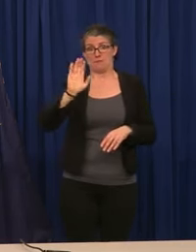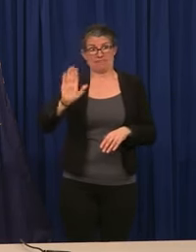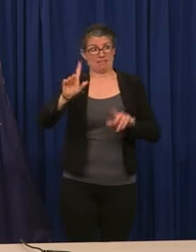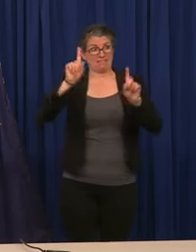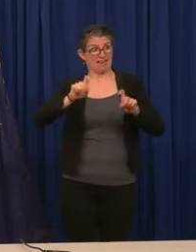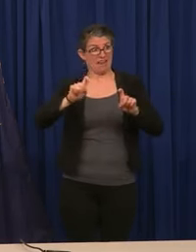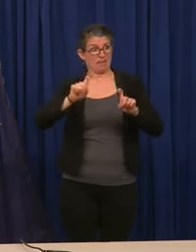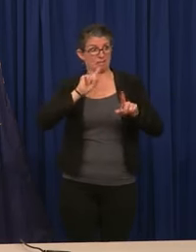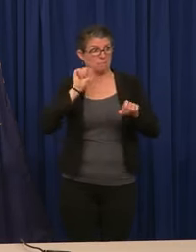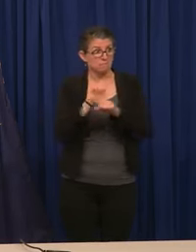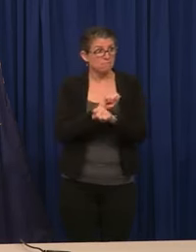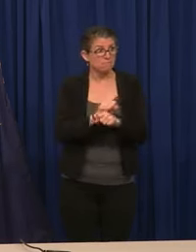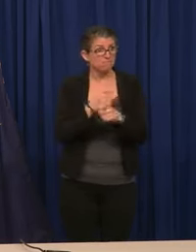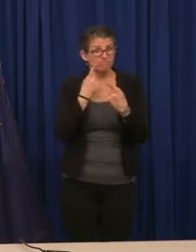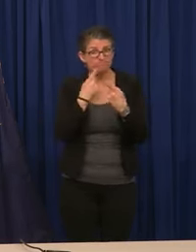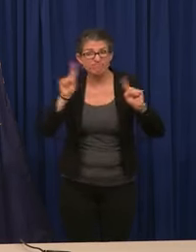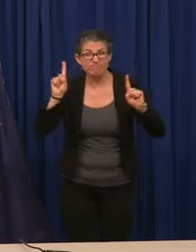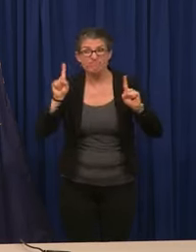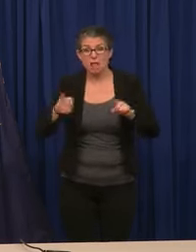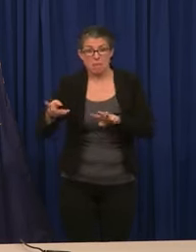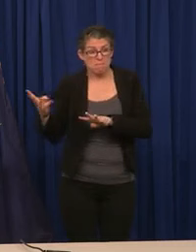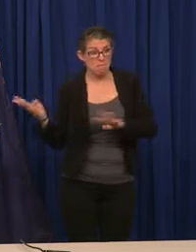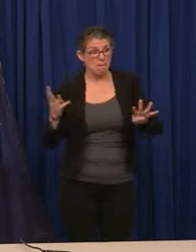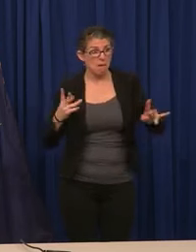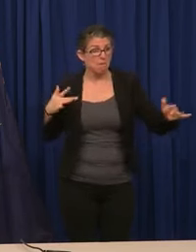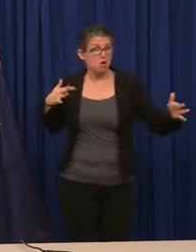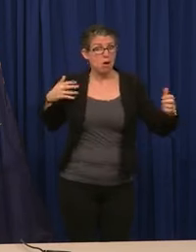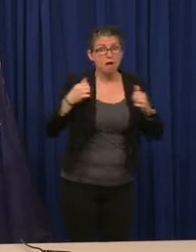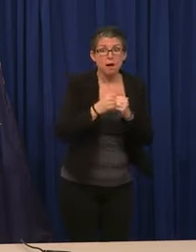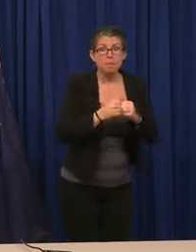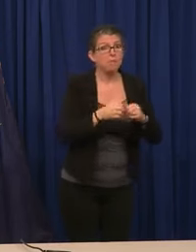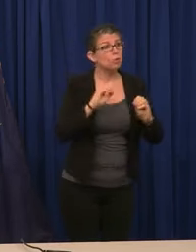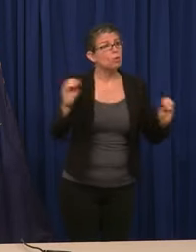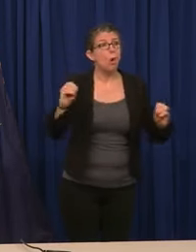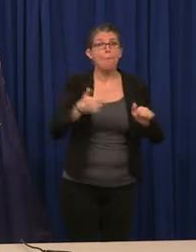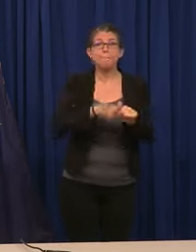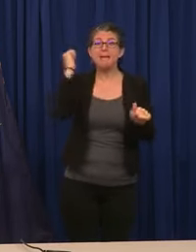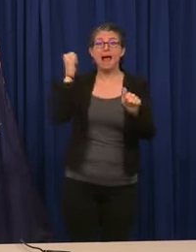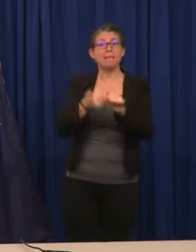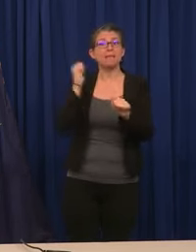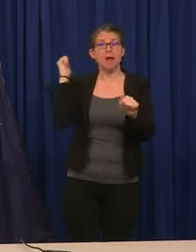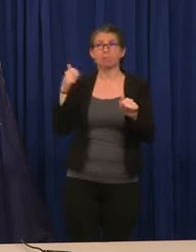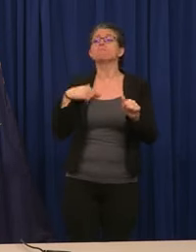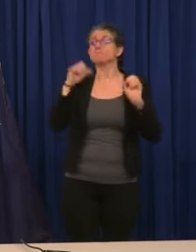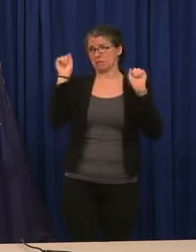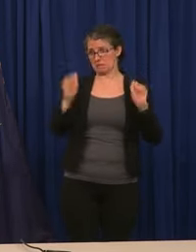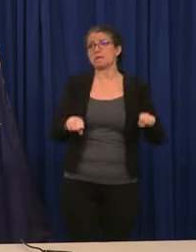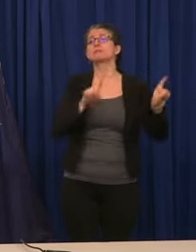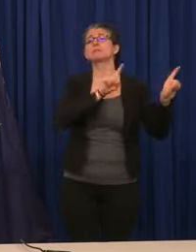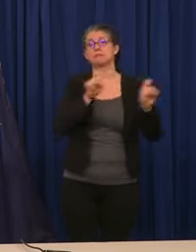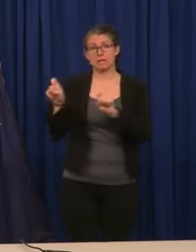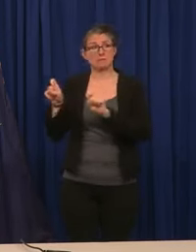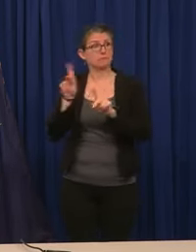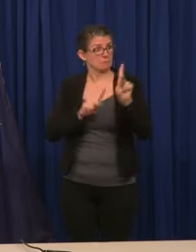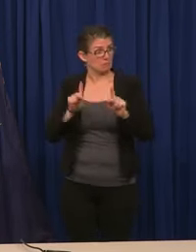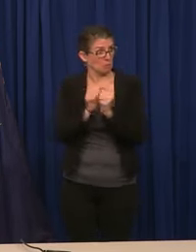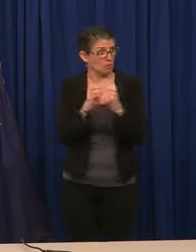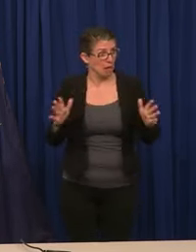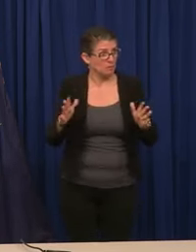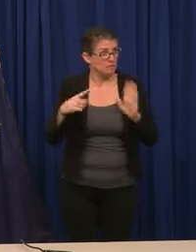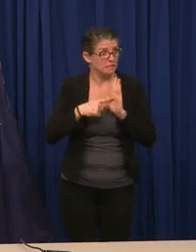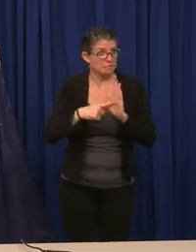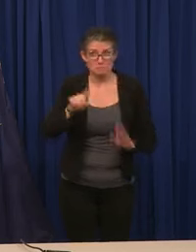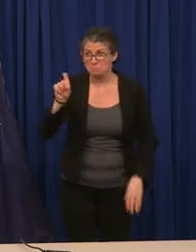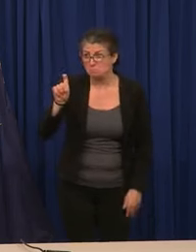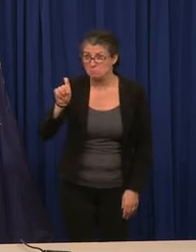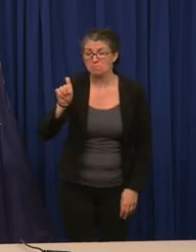So I want to say two things, Steve. The first is that the availability and soon to be the rollout of rapid testing